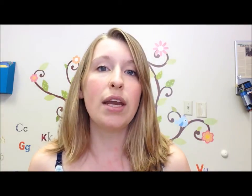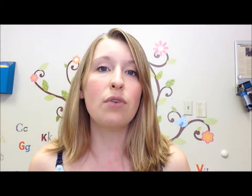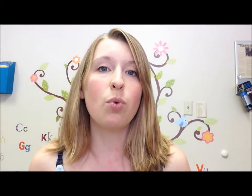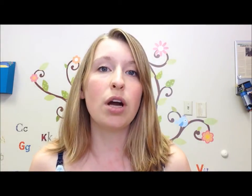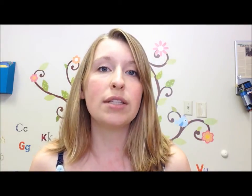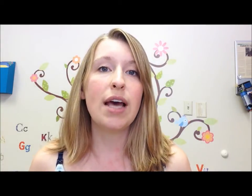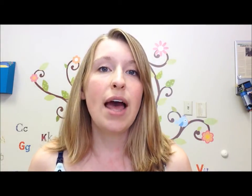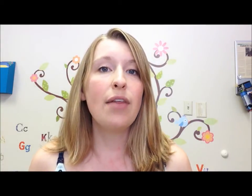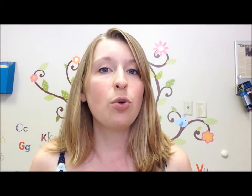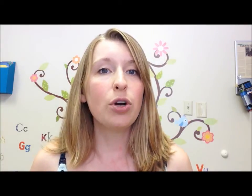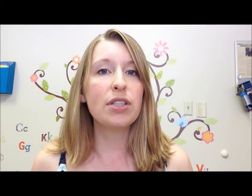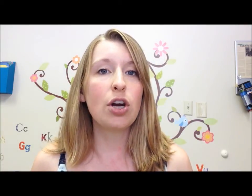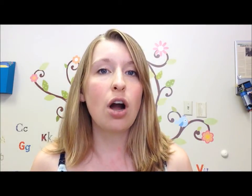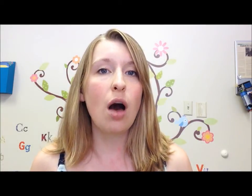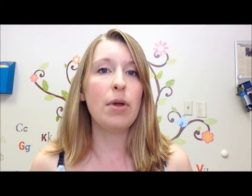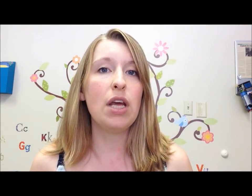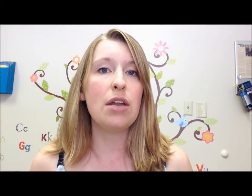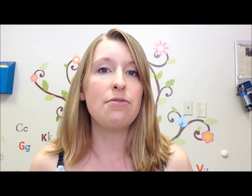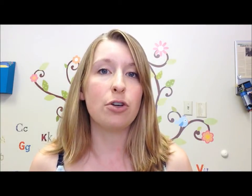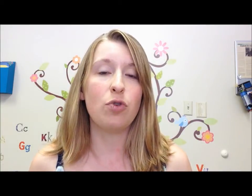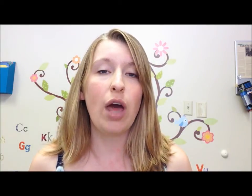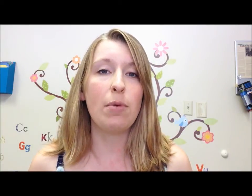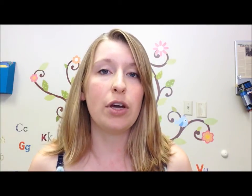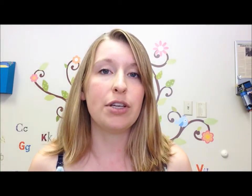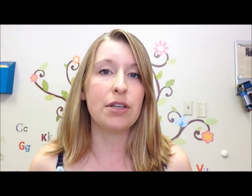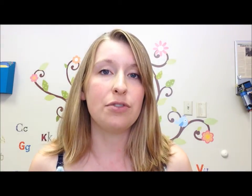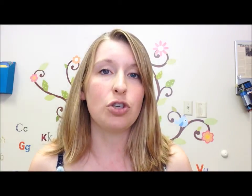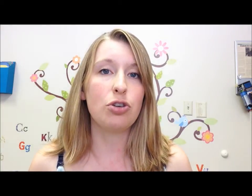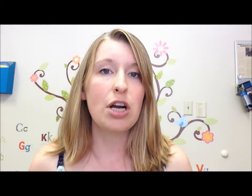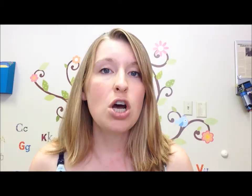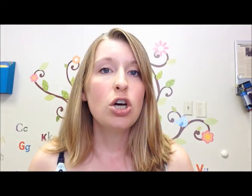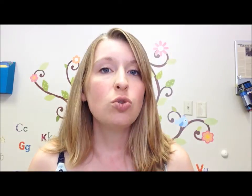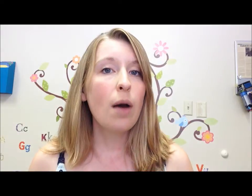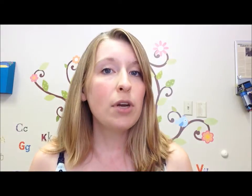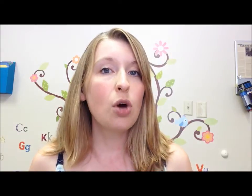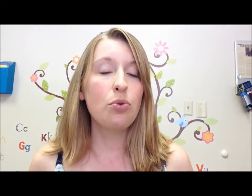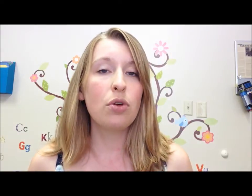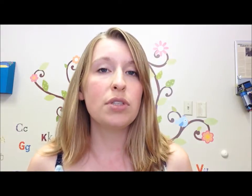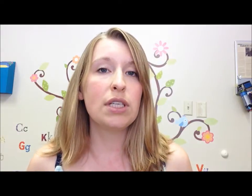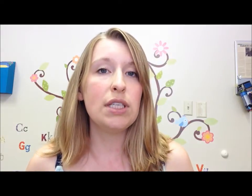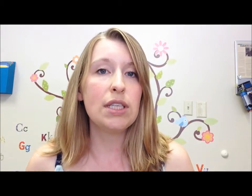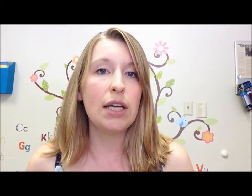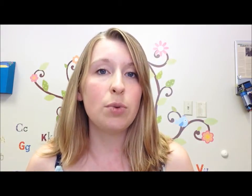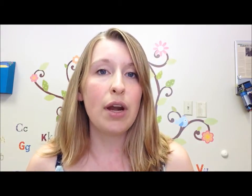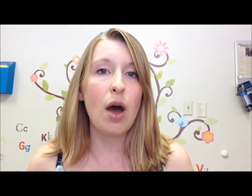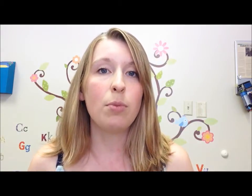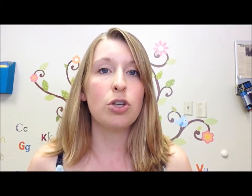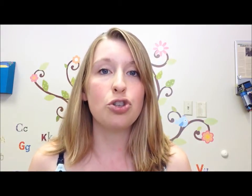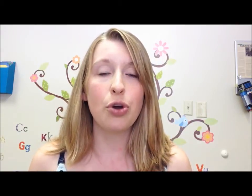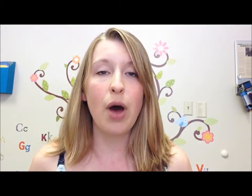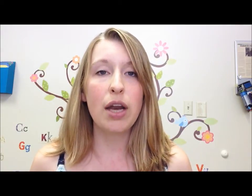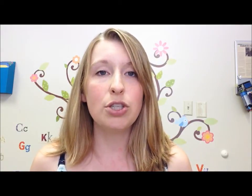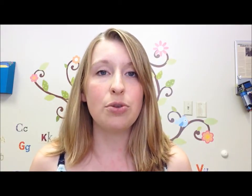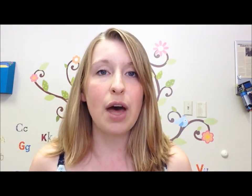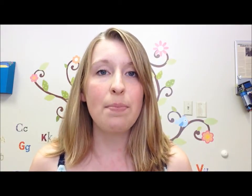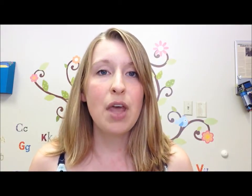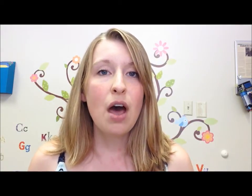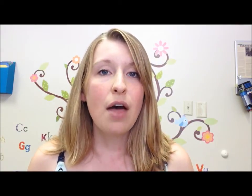of words, and they're words that are common in first vocabularies of children. So I'm going to go through those 60 signs right now. I'm going to show you how to do them.